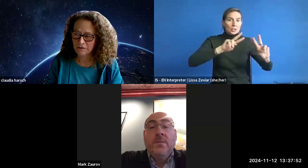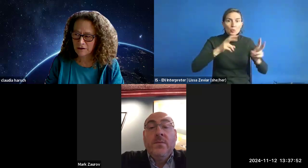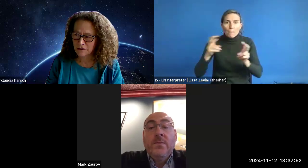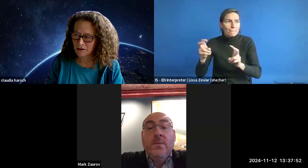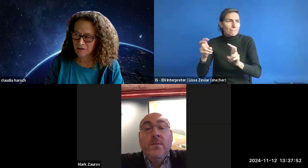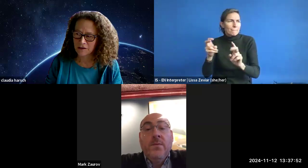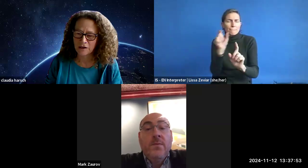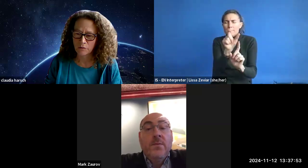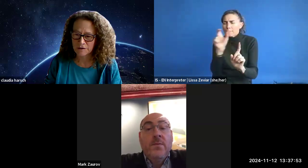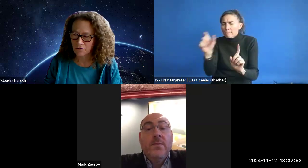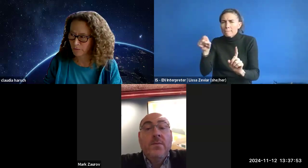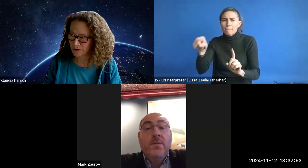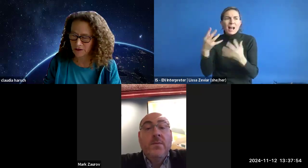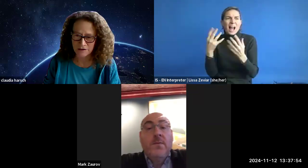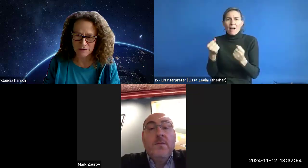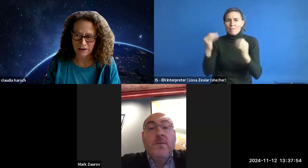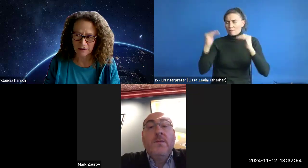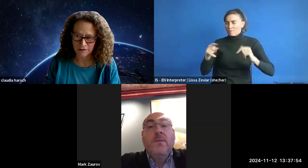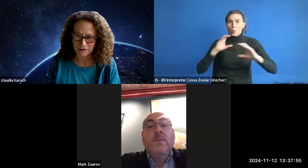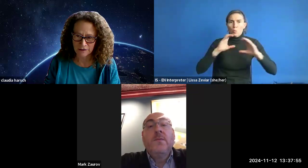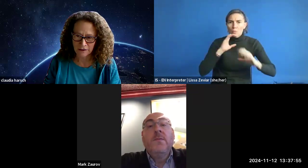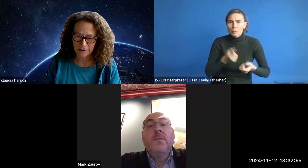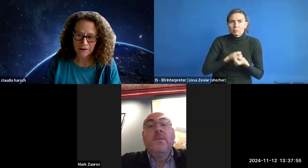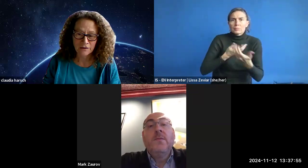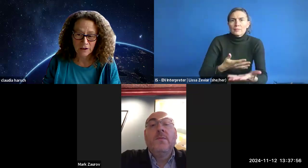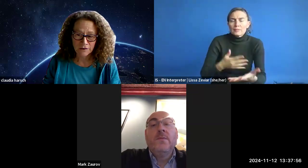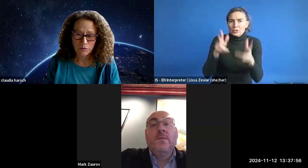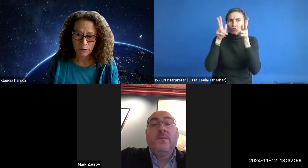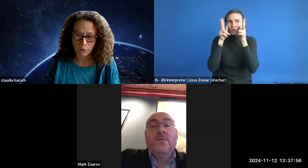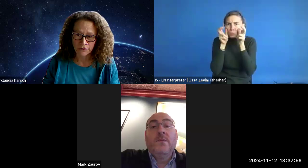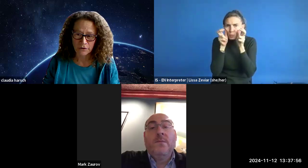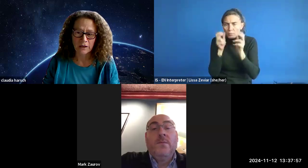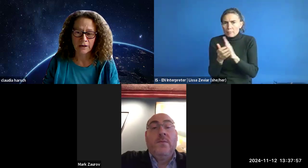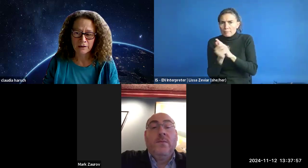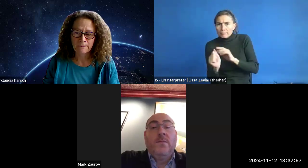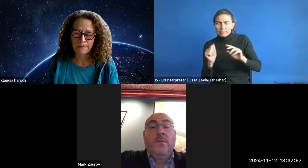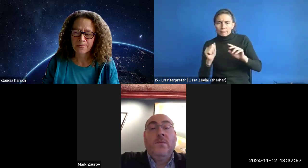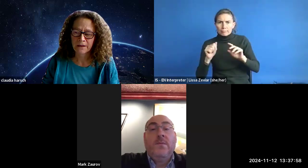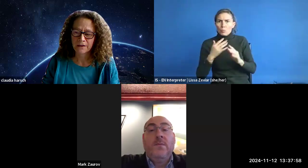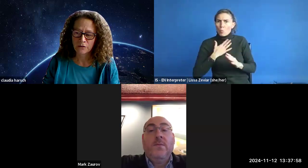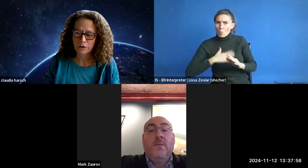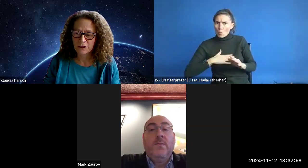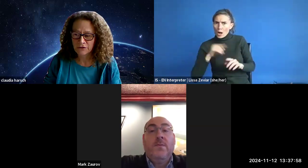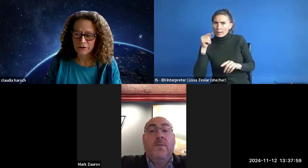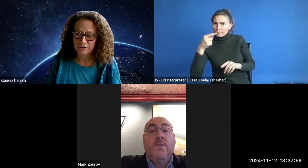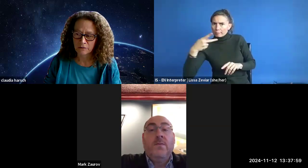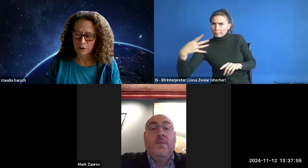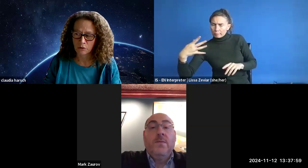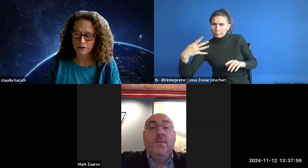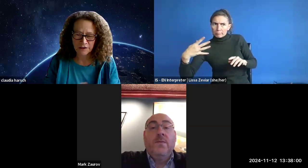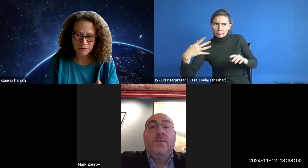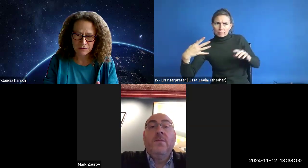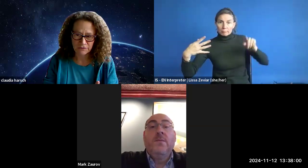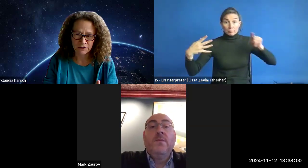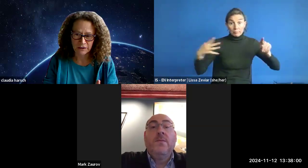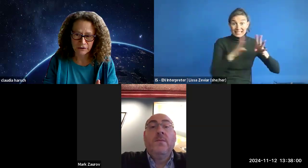communicative activities, and the linguistic competences they elicit. If that's what we want to align, then we need to develop